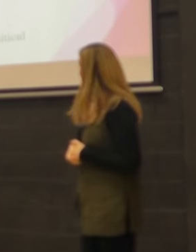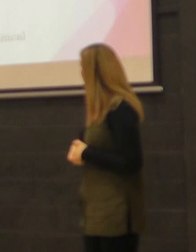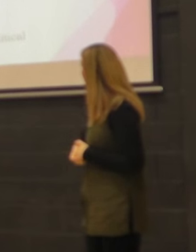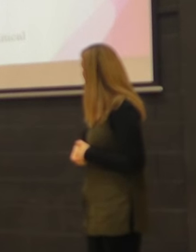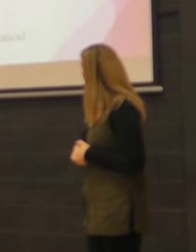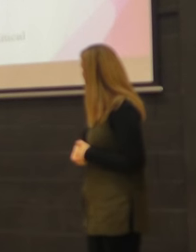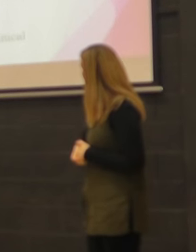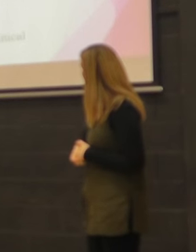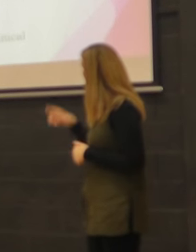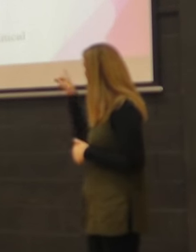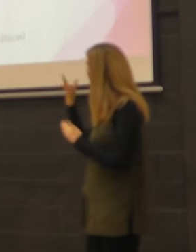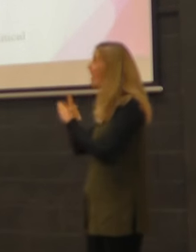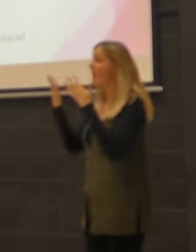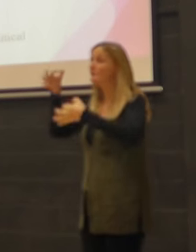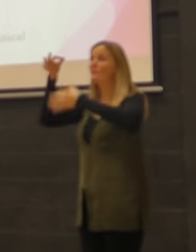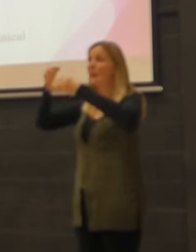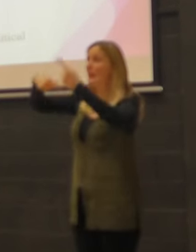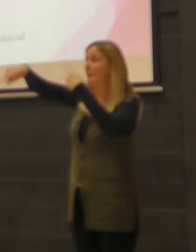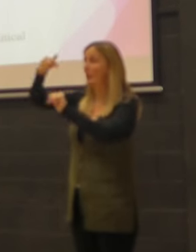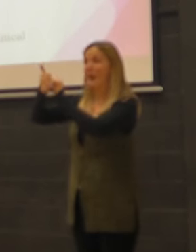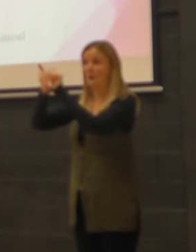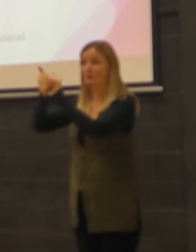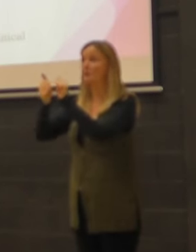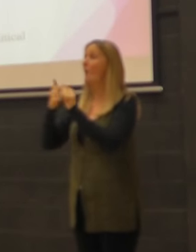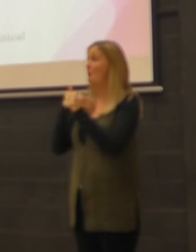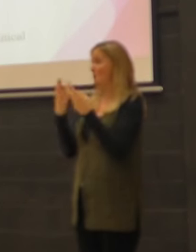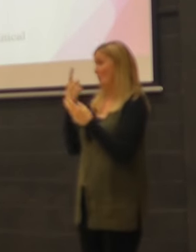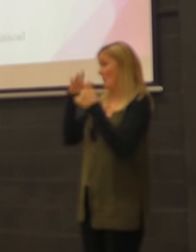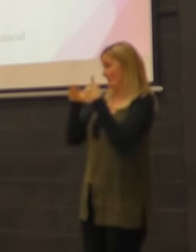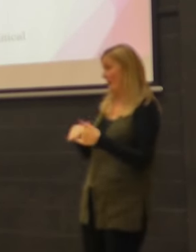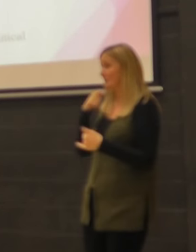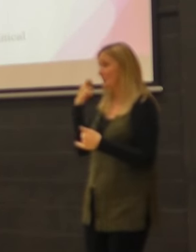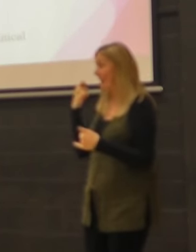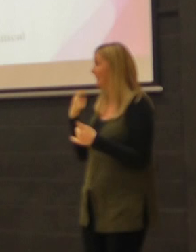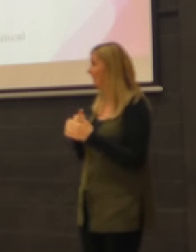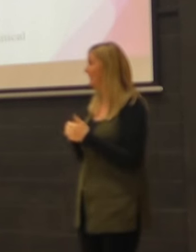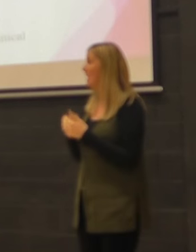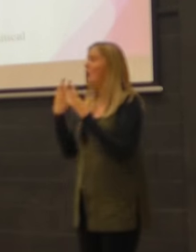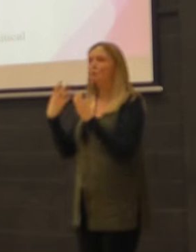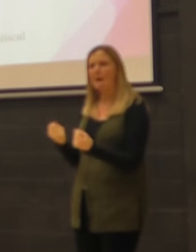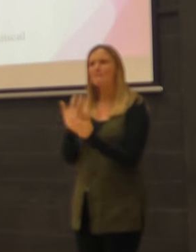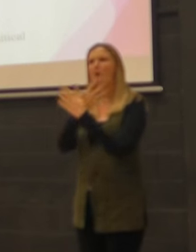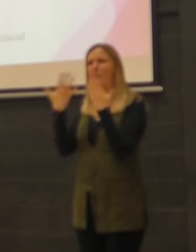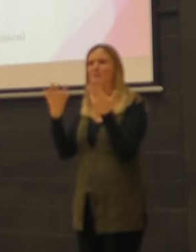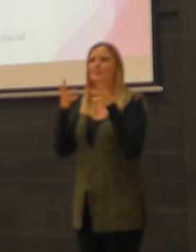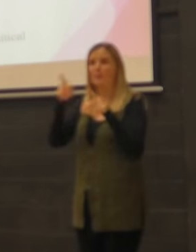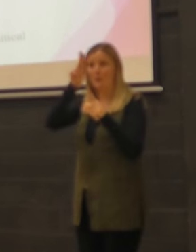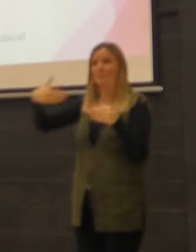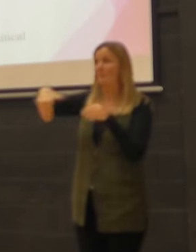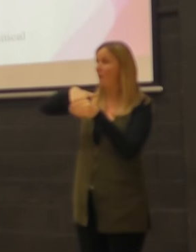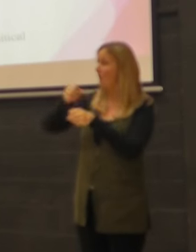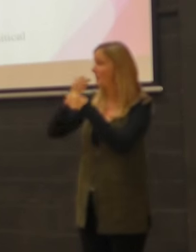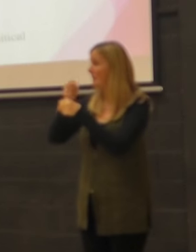Okay, so there's lots of political actions. All I'm going to finish by saying is there are lots of ways of getting involved. You can get involved